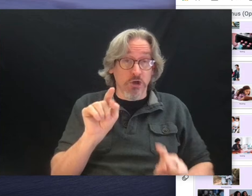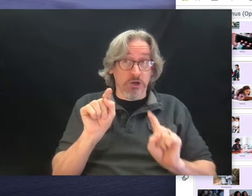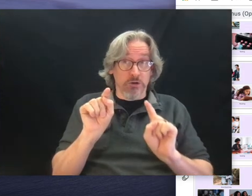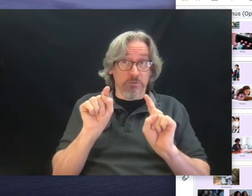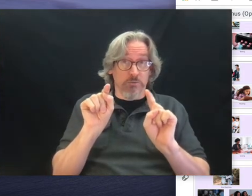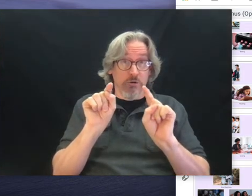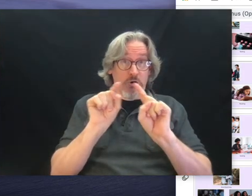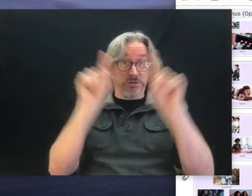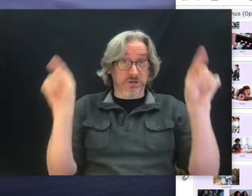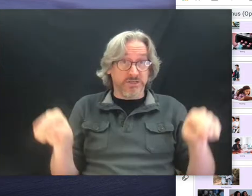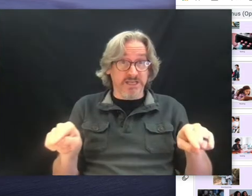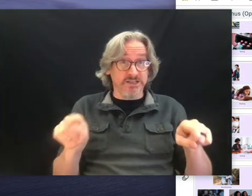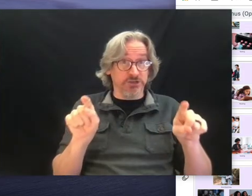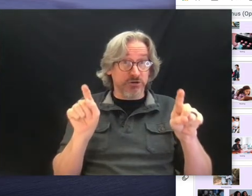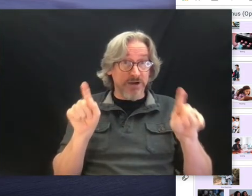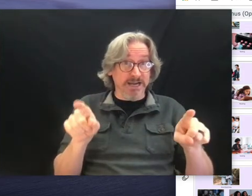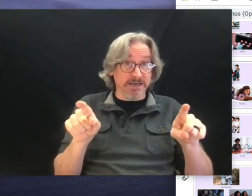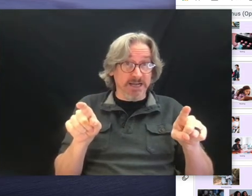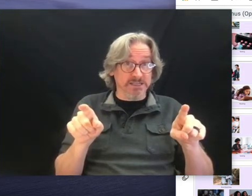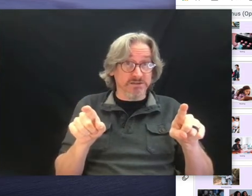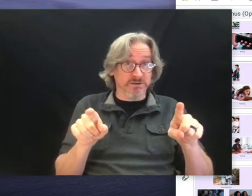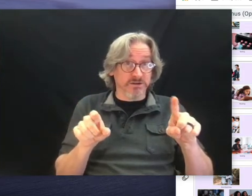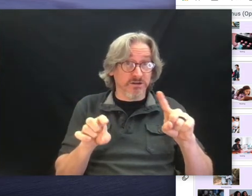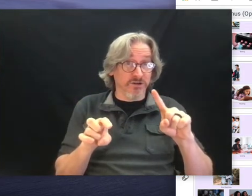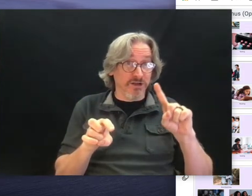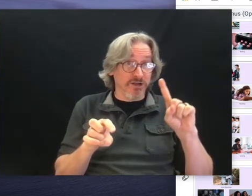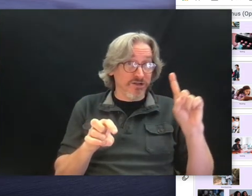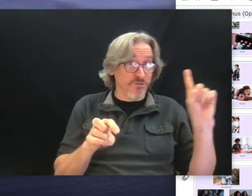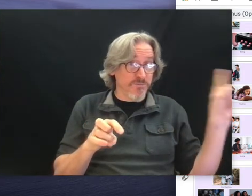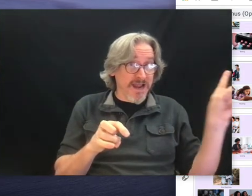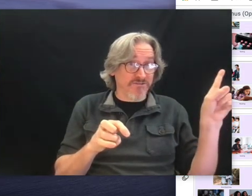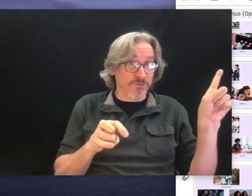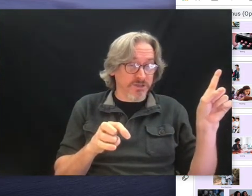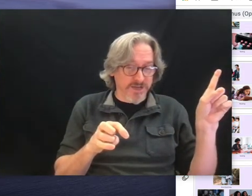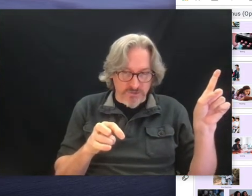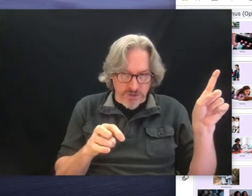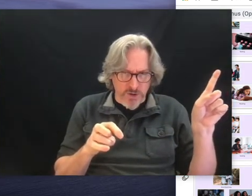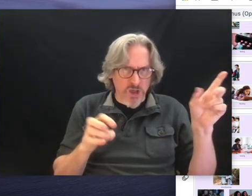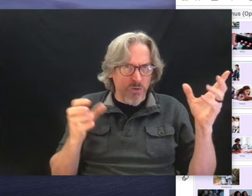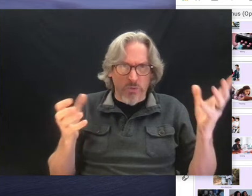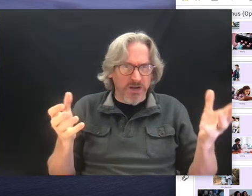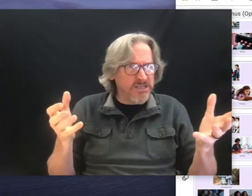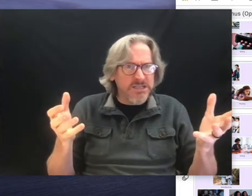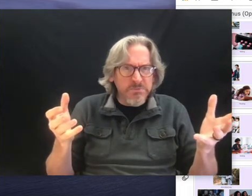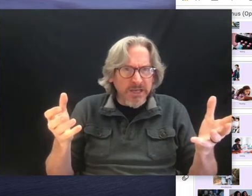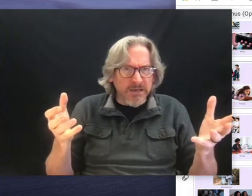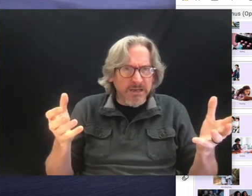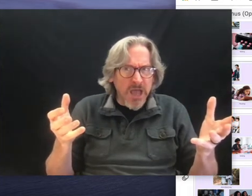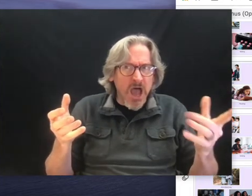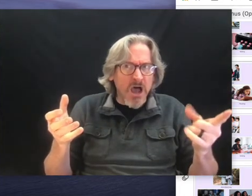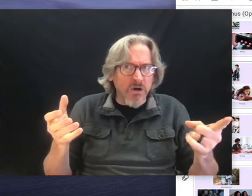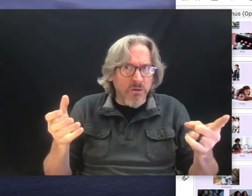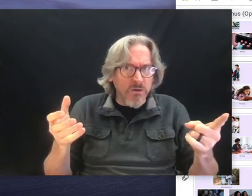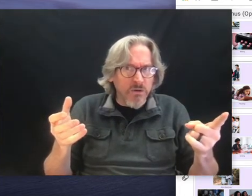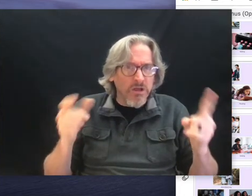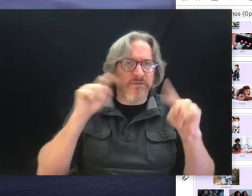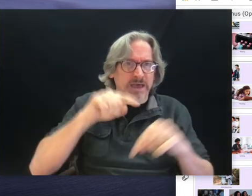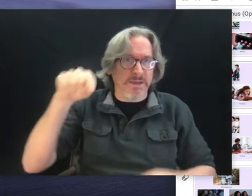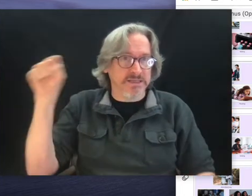doing. Almost all the signs you're going to recognize. You might have to put them together and go, well, what does this mean?